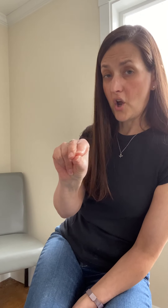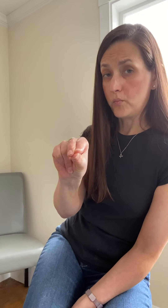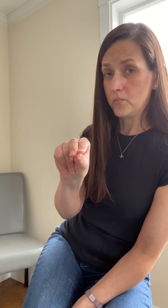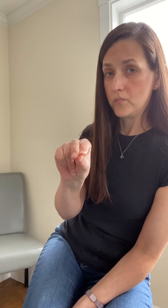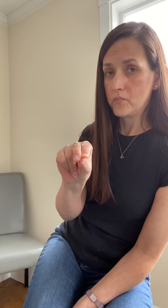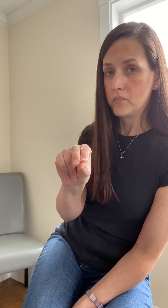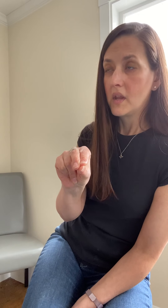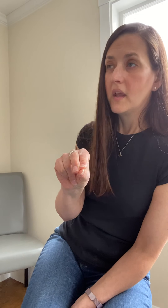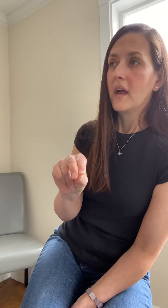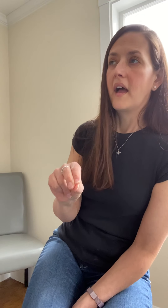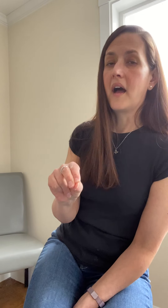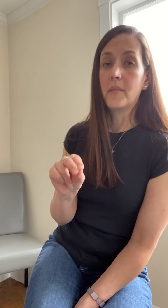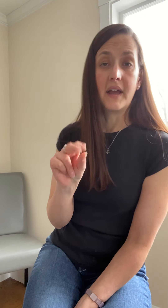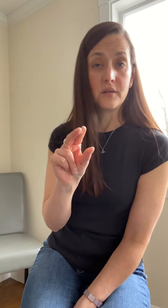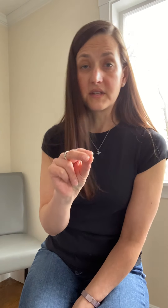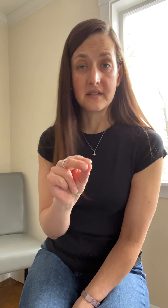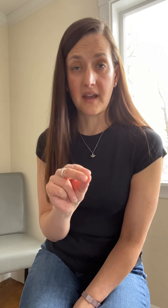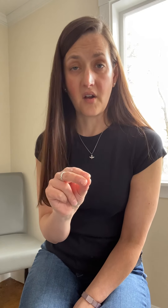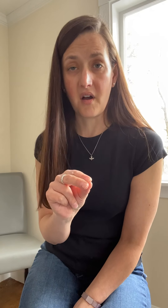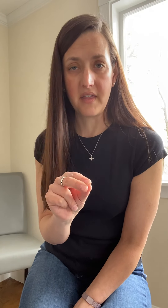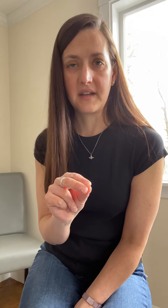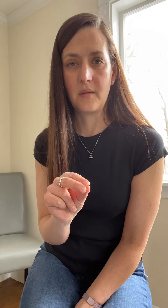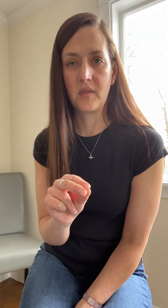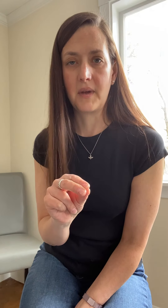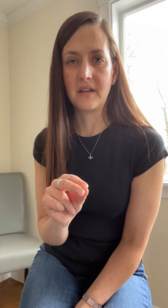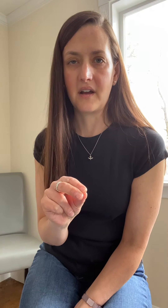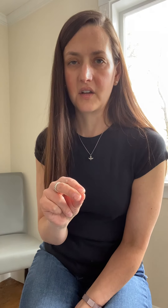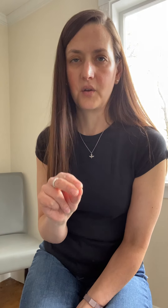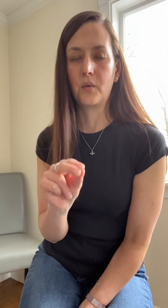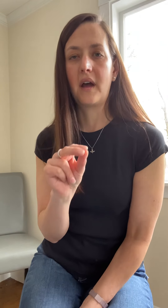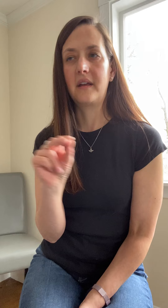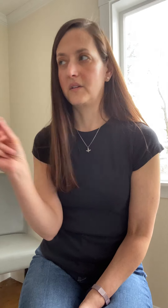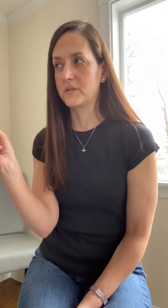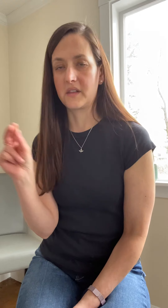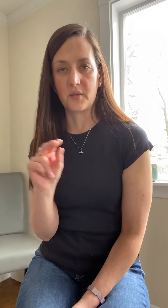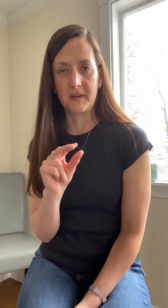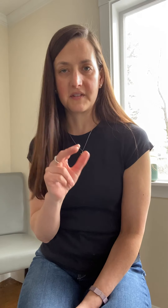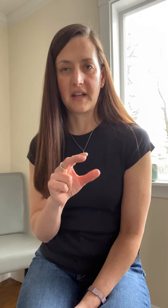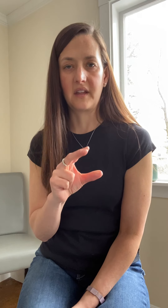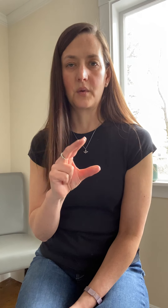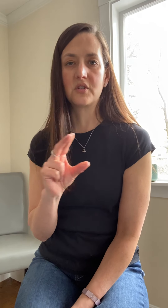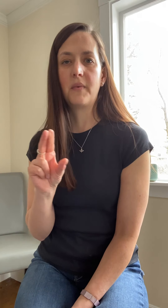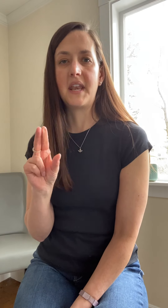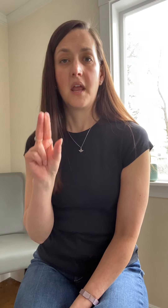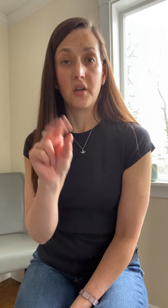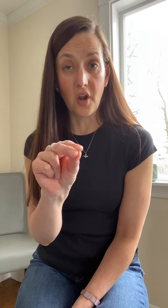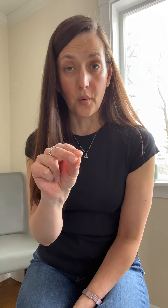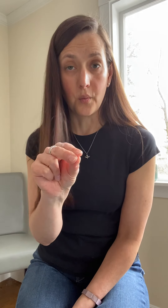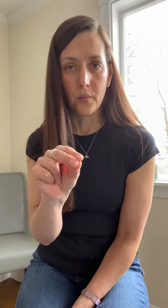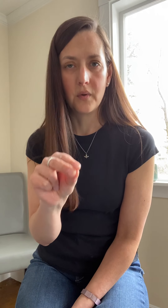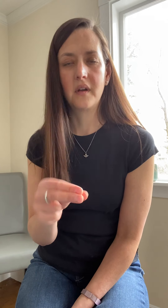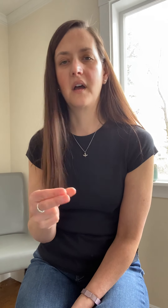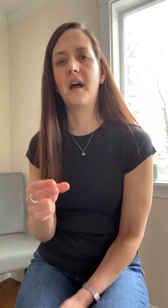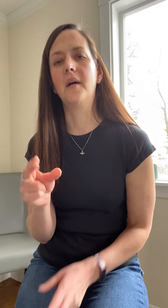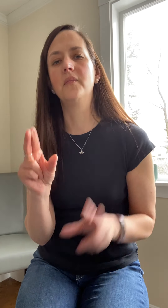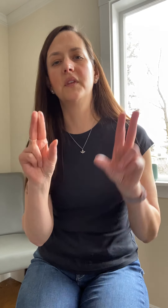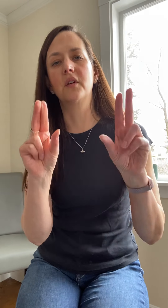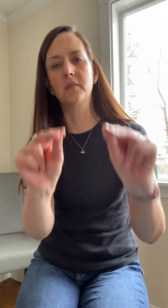no. I use this sign all the time with my dog, who knows a little bit of sign language, but no. You could